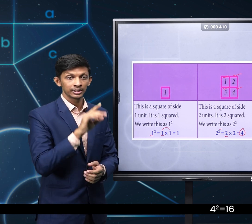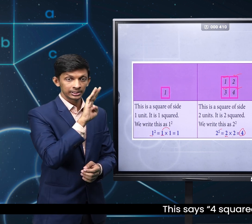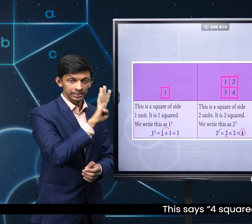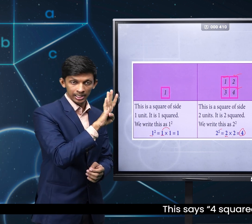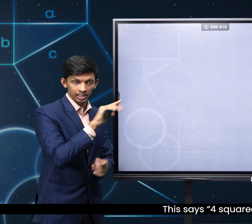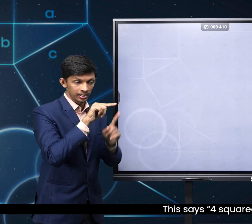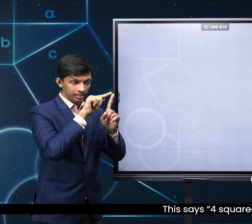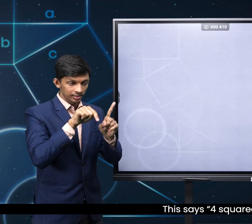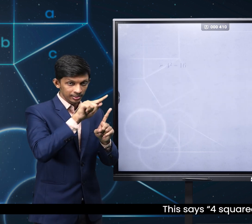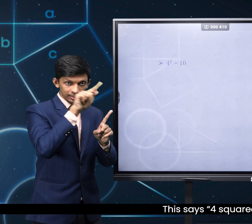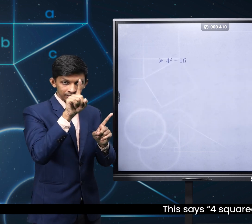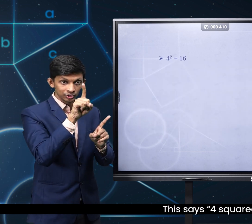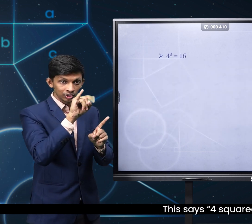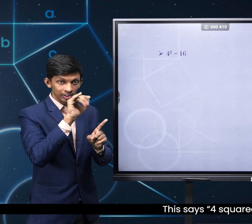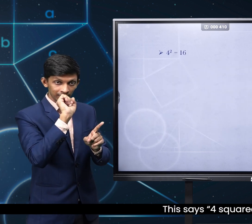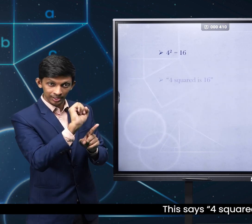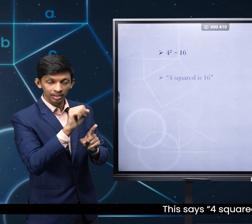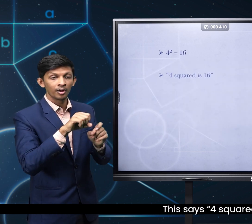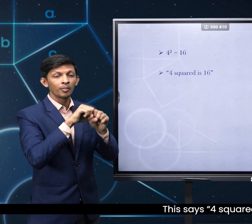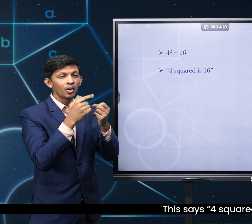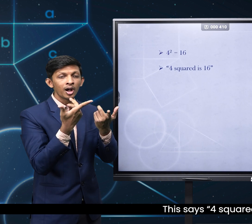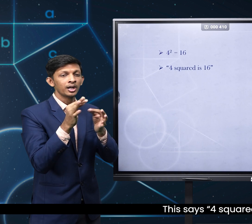This says 4 squared is 16.